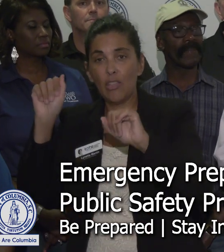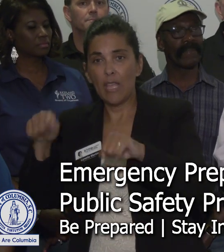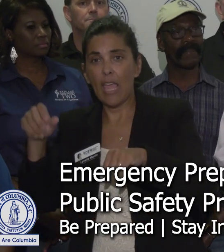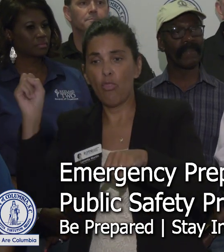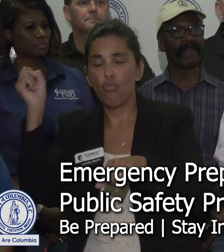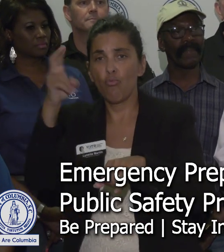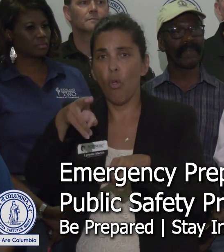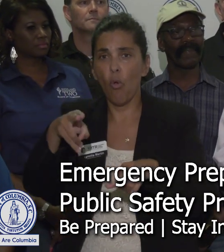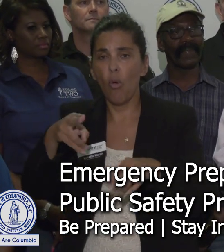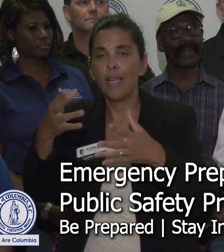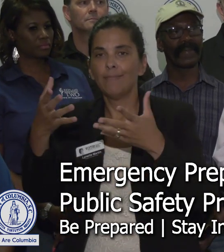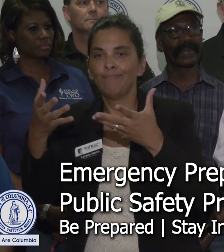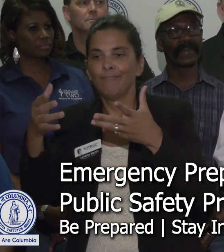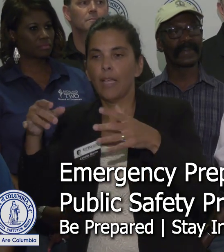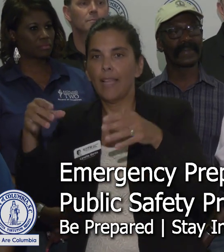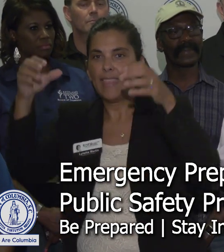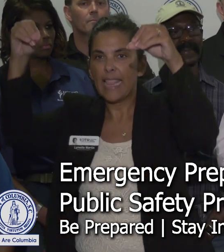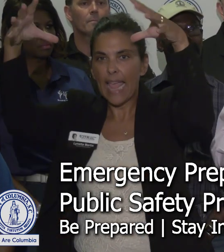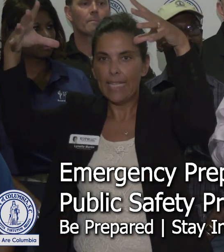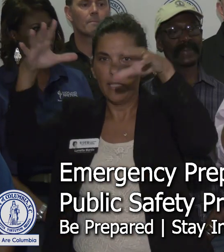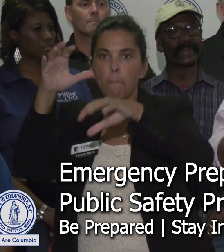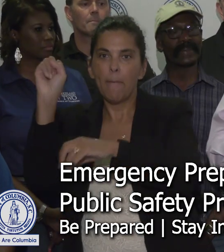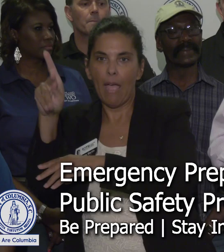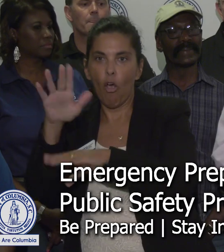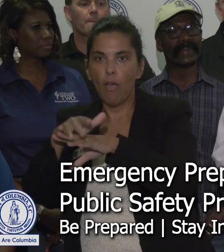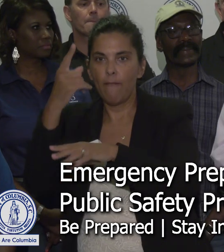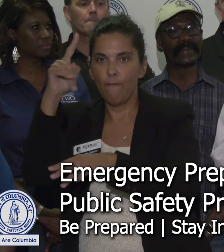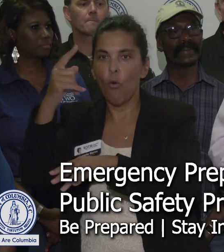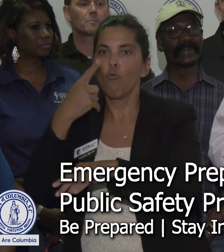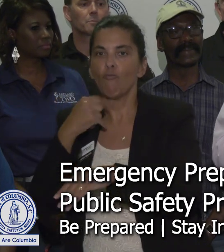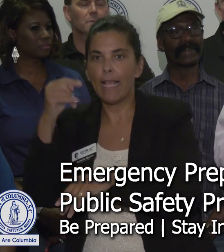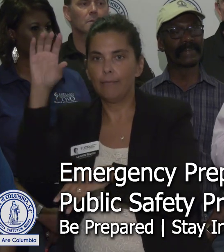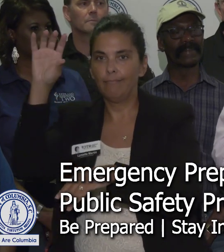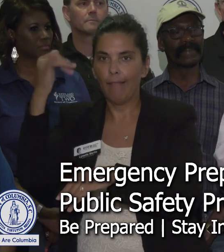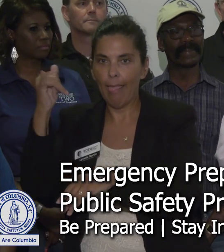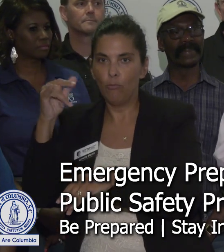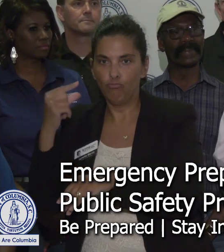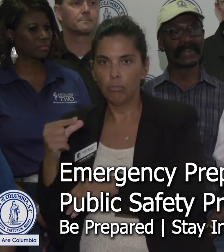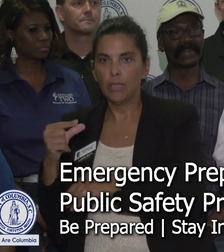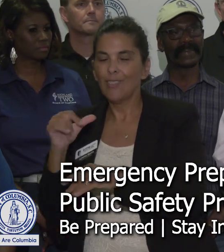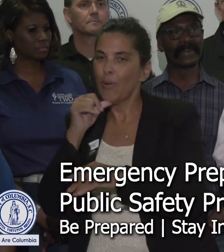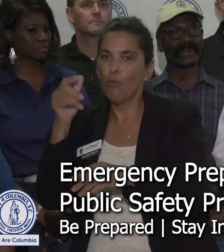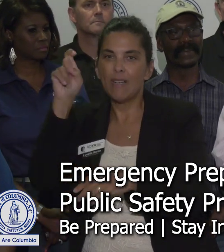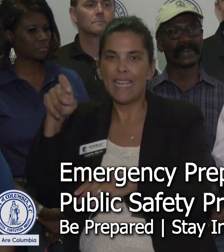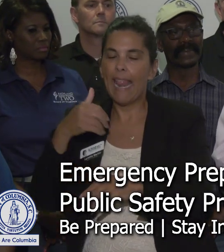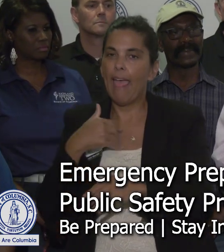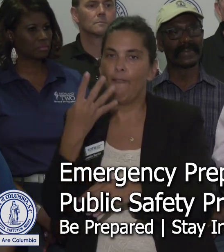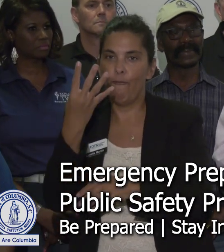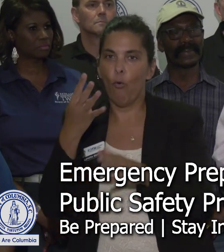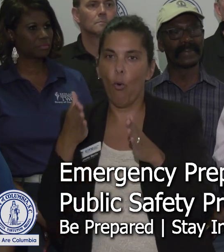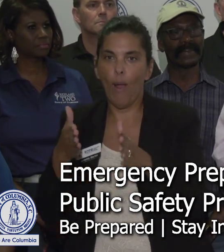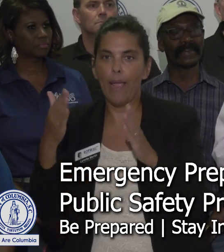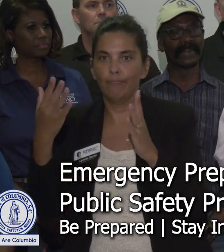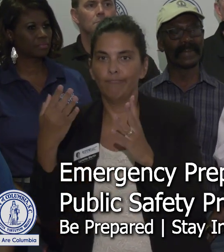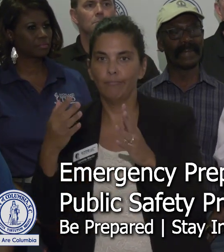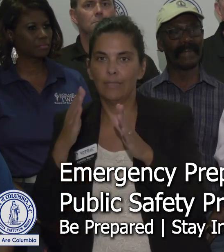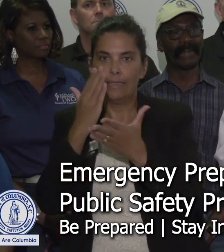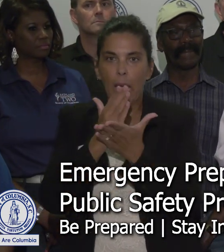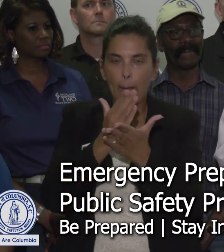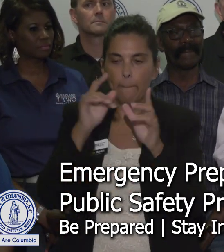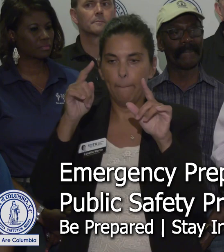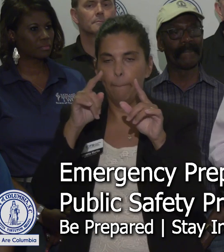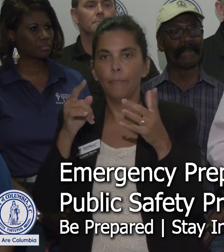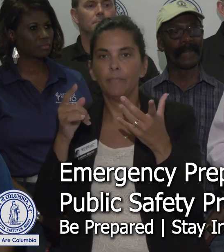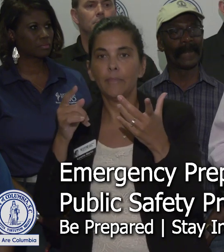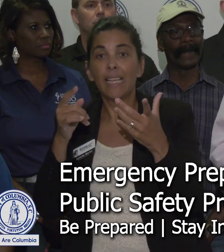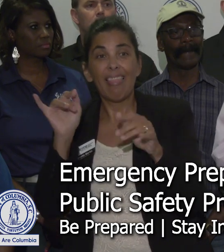in and bring the traffic lights back up in a quicker manner so we don't have to put four-way stops. But we also want to make sure our crews are safe.